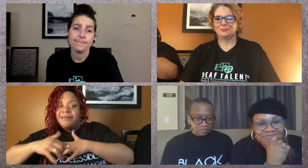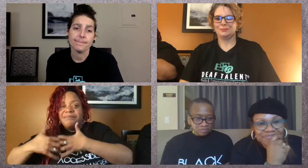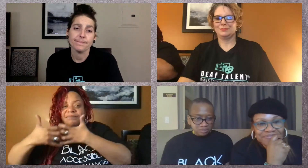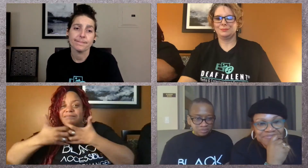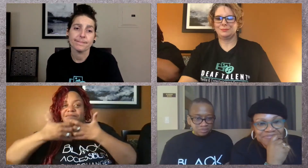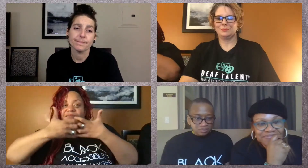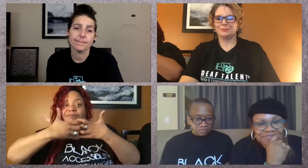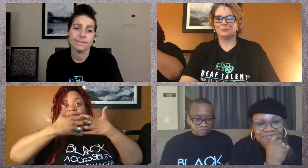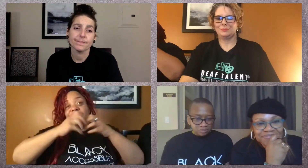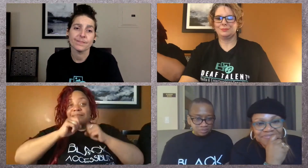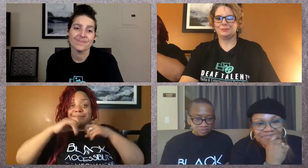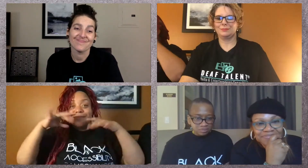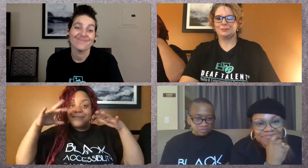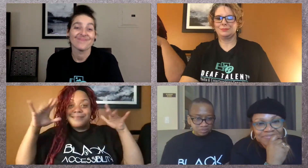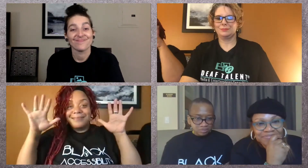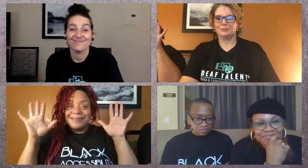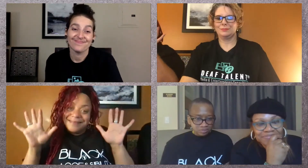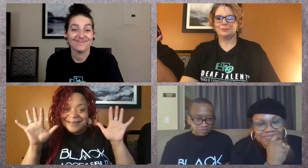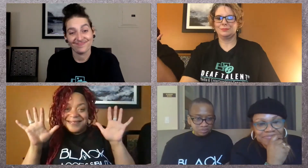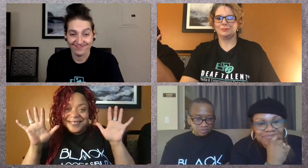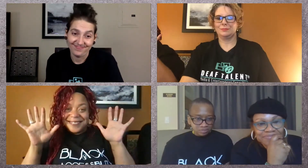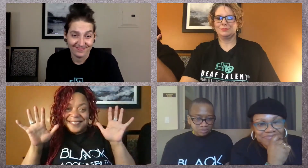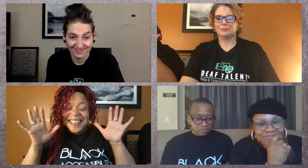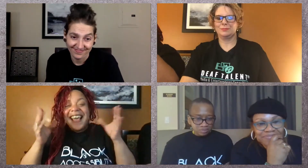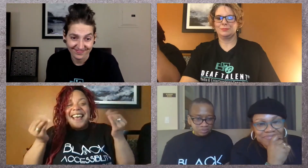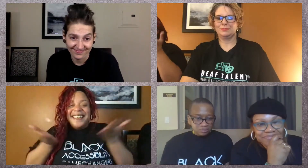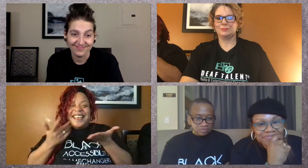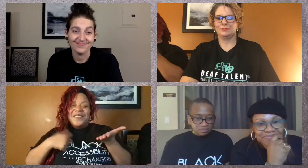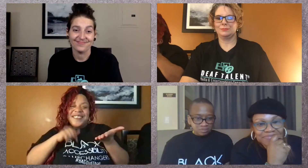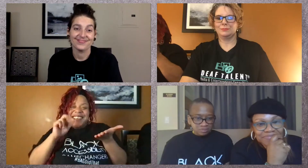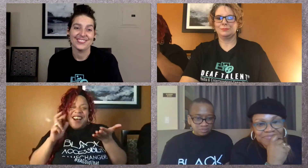Yeah, we've been going through this thing together.